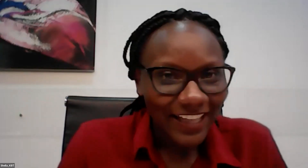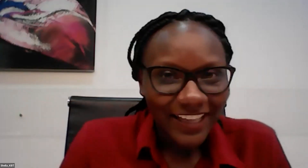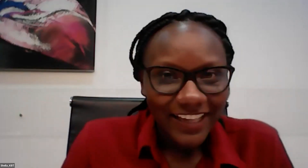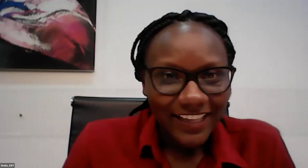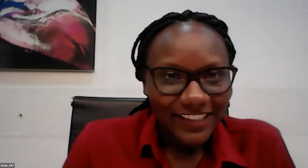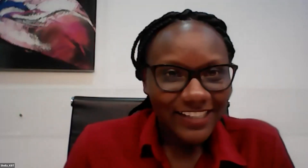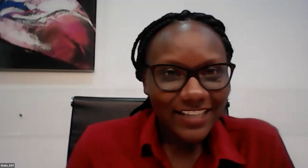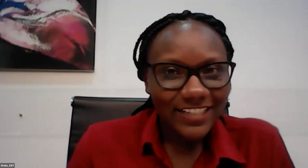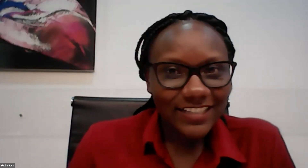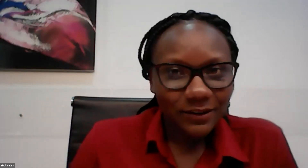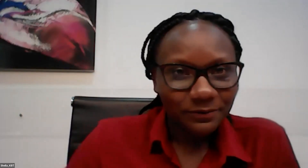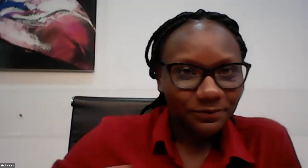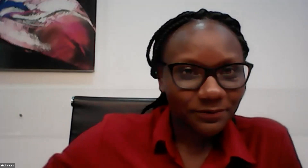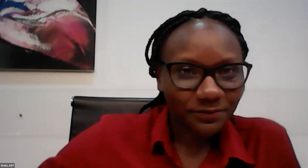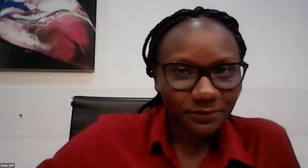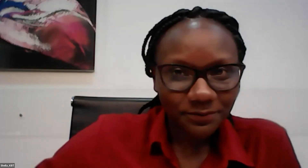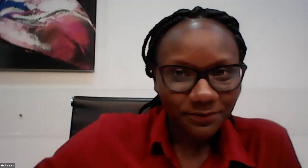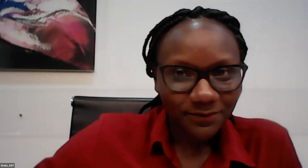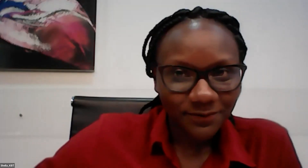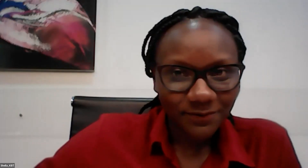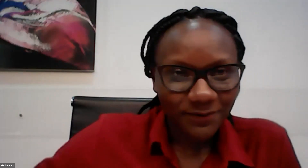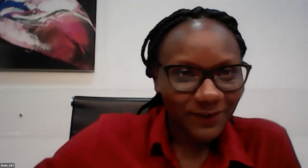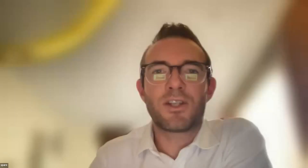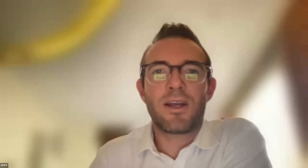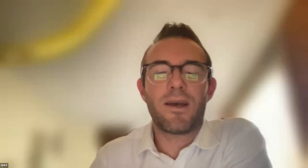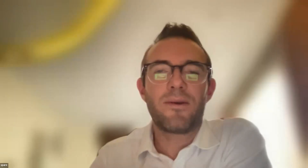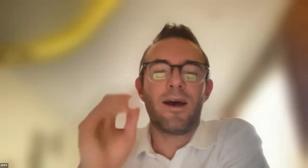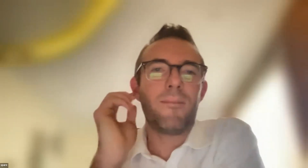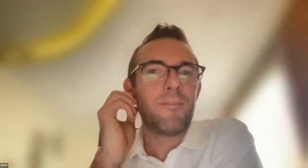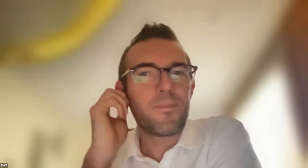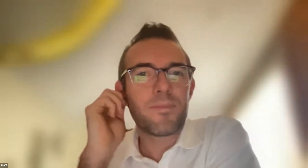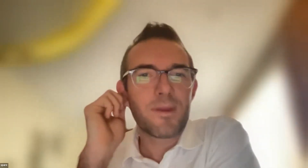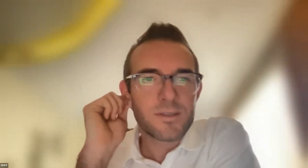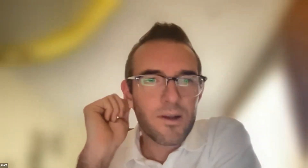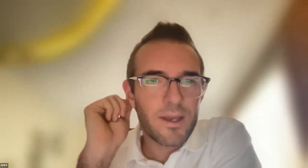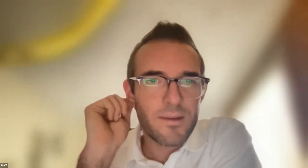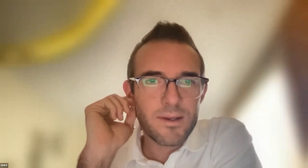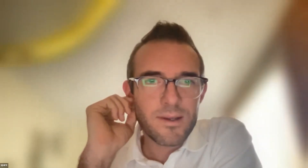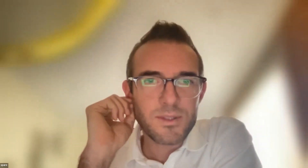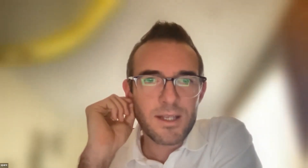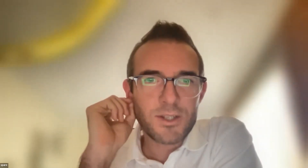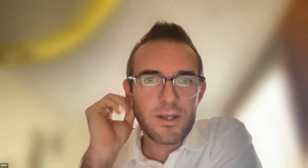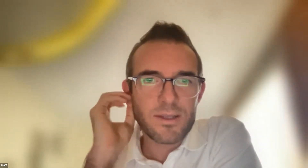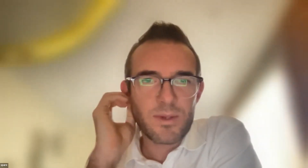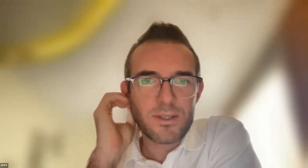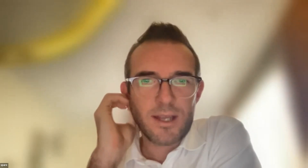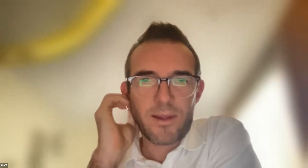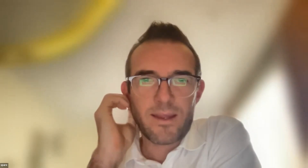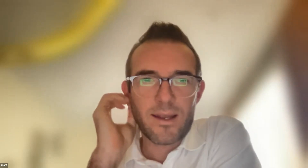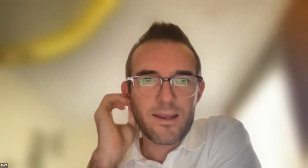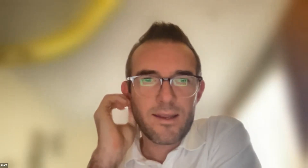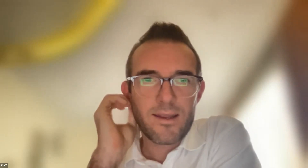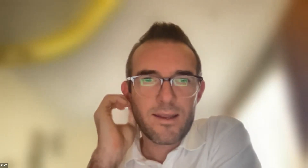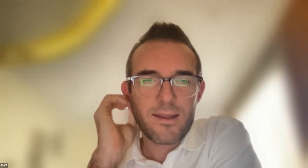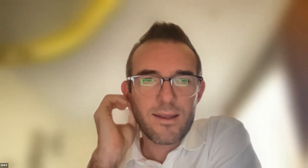Okay. Judges? Yeah, shall I go? Yes, sorry, please. Was that Julius? Were you just stepping